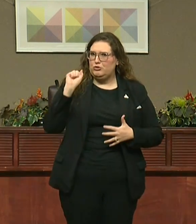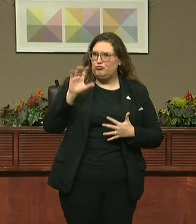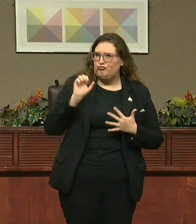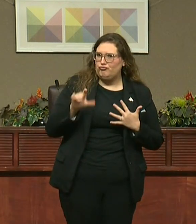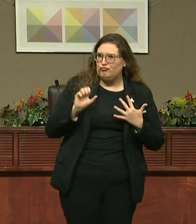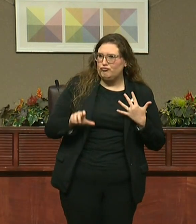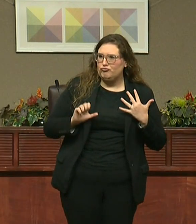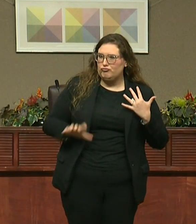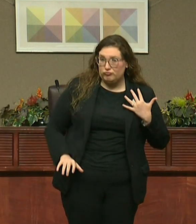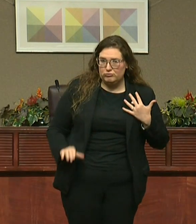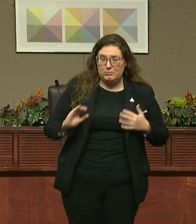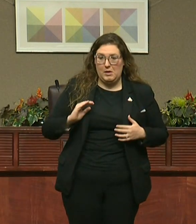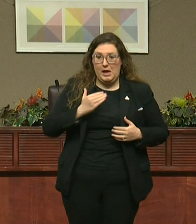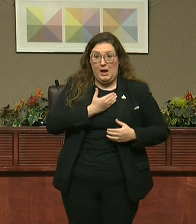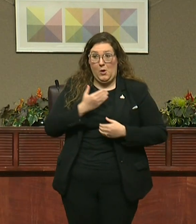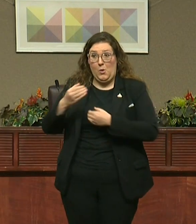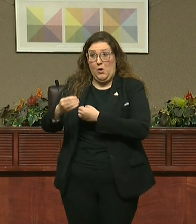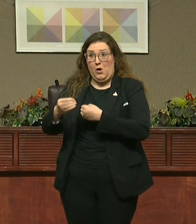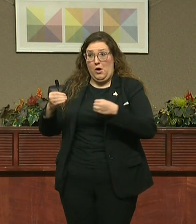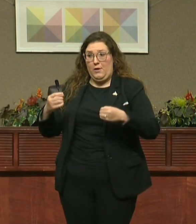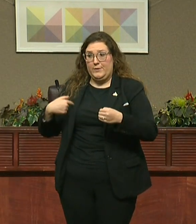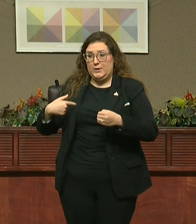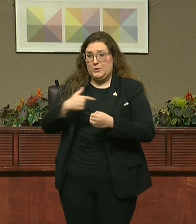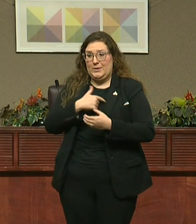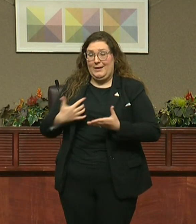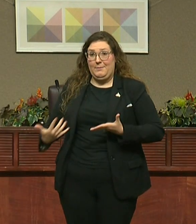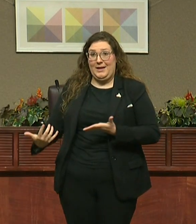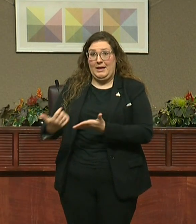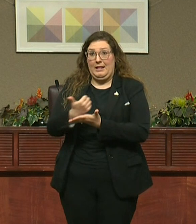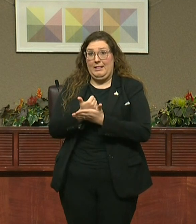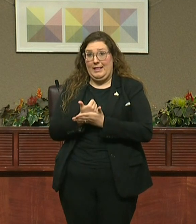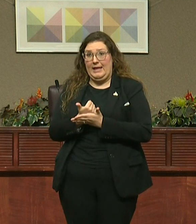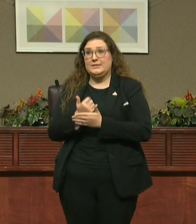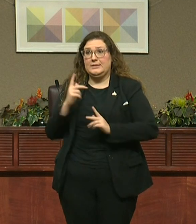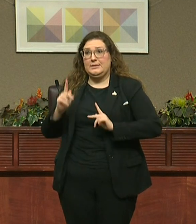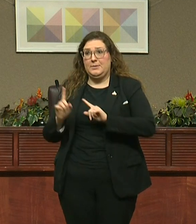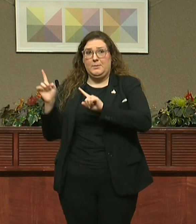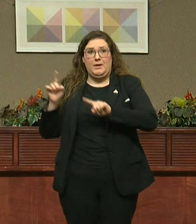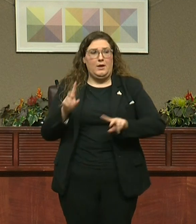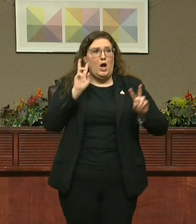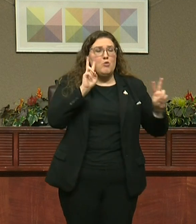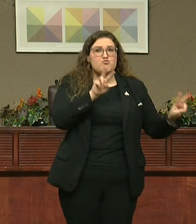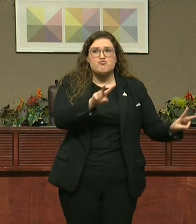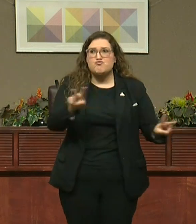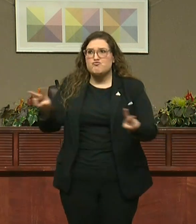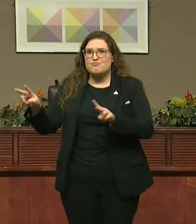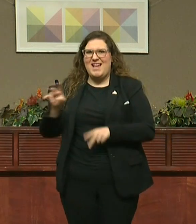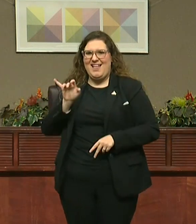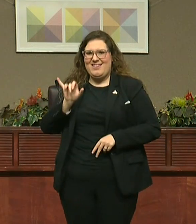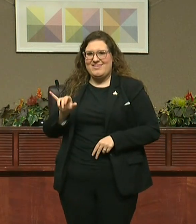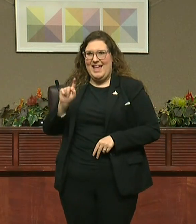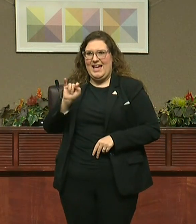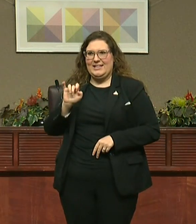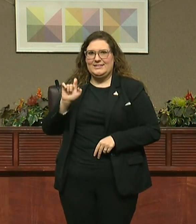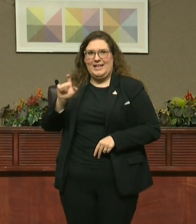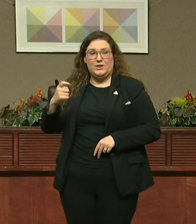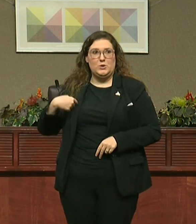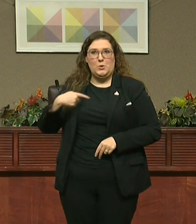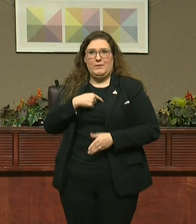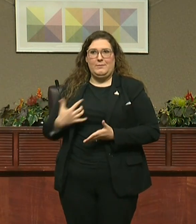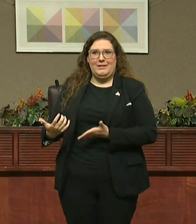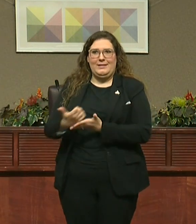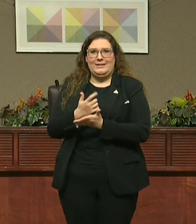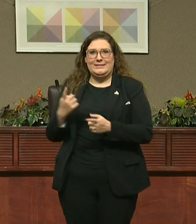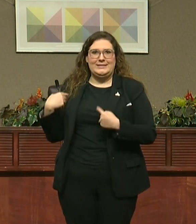been collecting and administering the tourist development tax since 1992, and the tourist development tax was